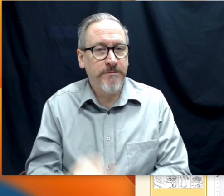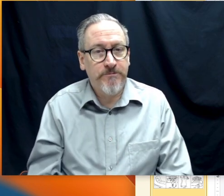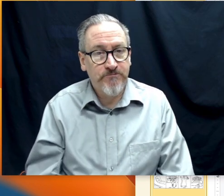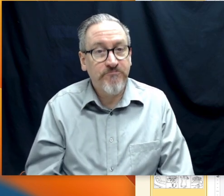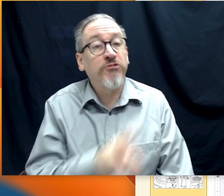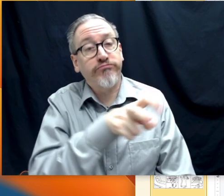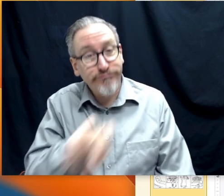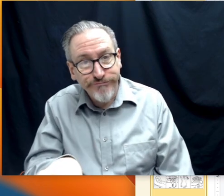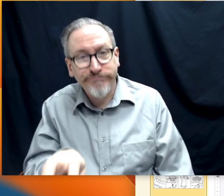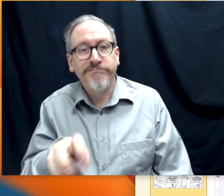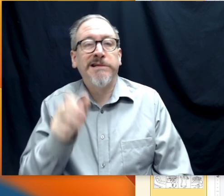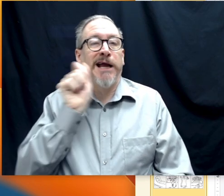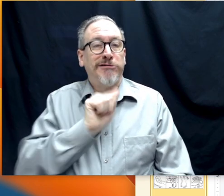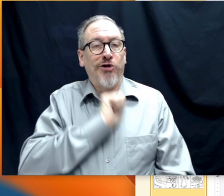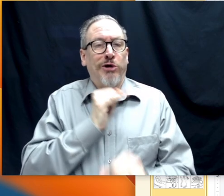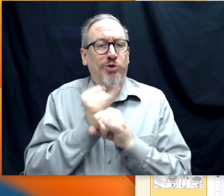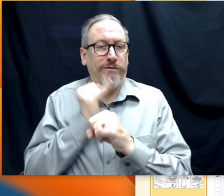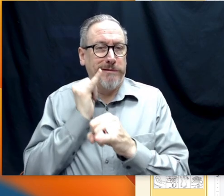right?